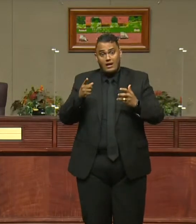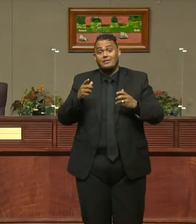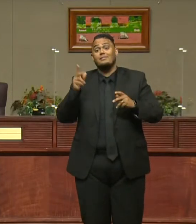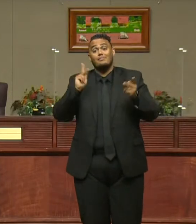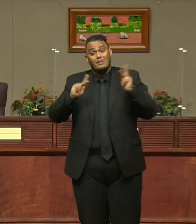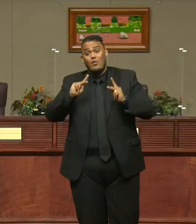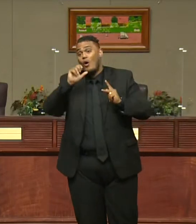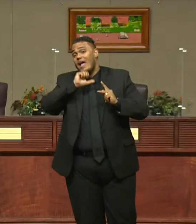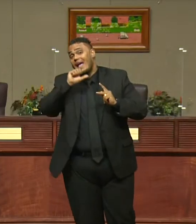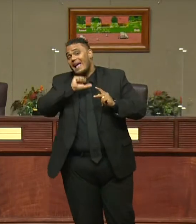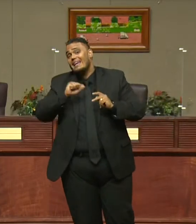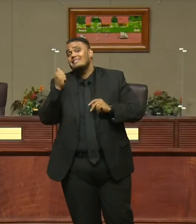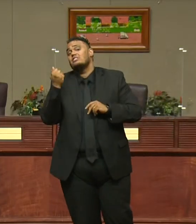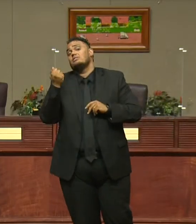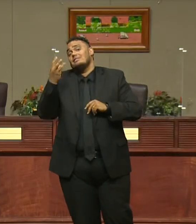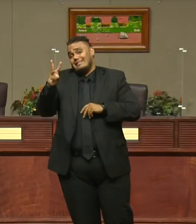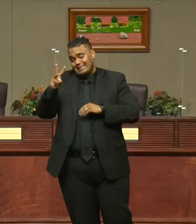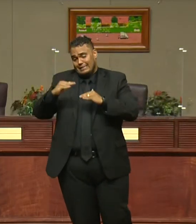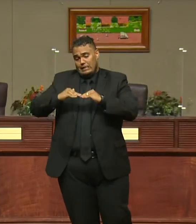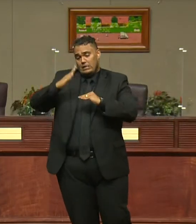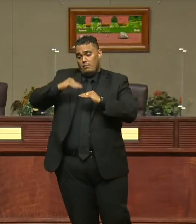the mayor gave it to you,